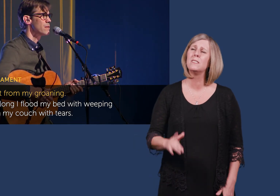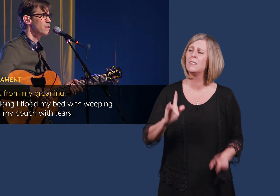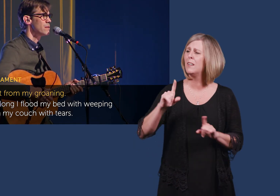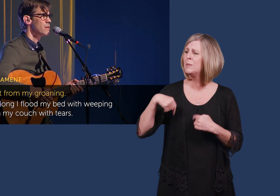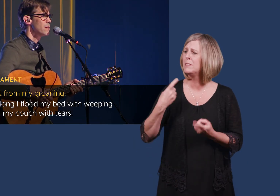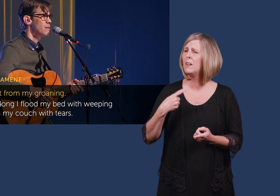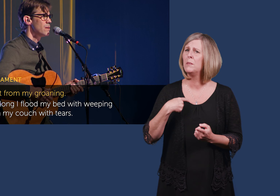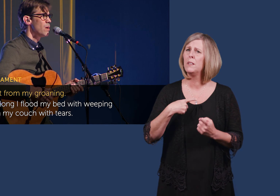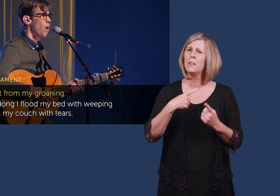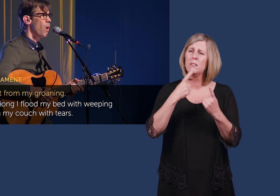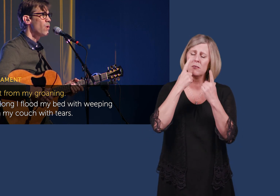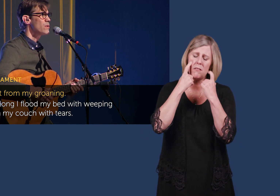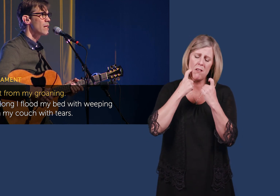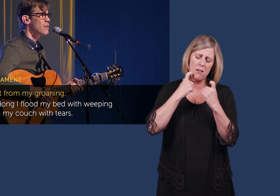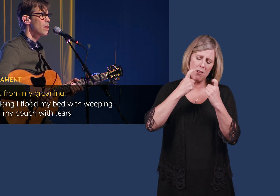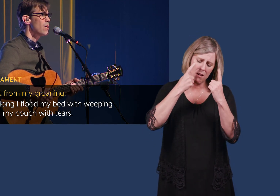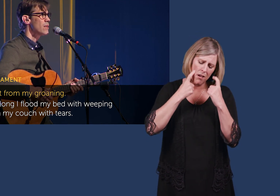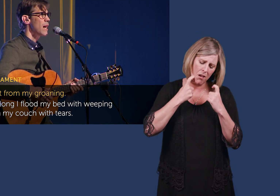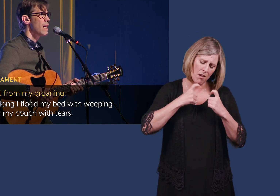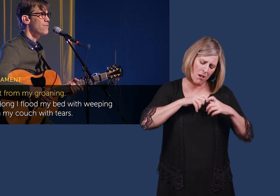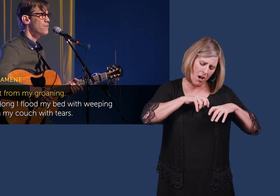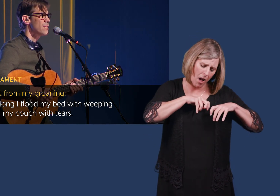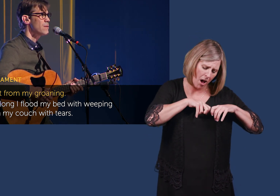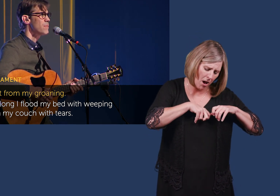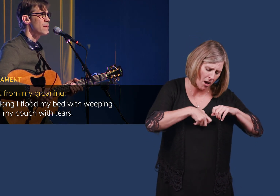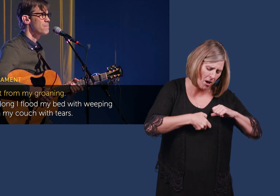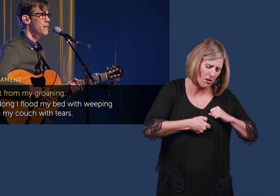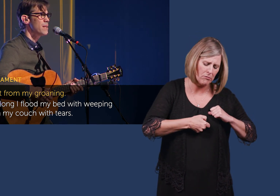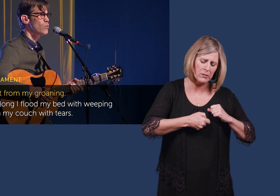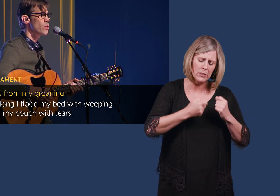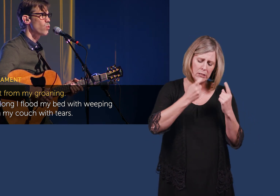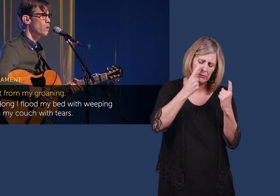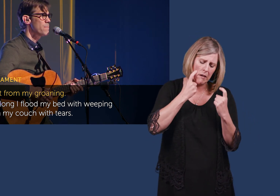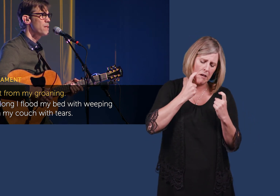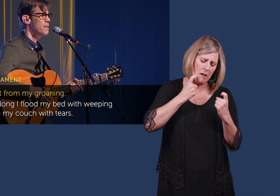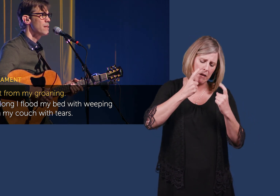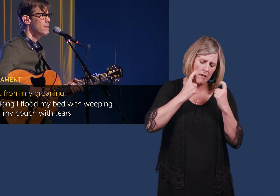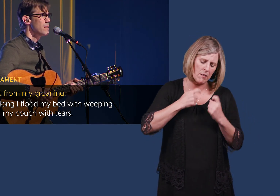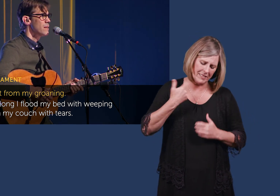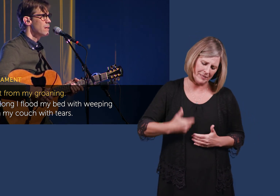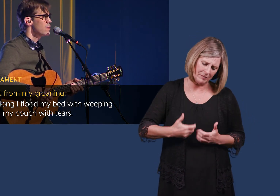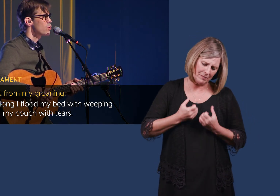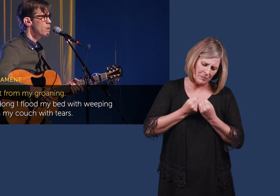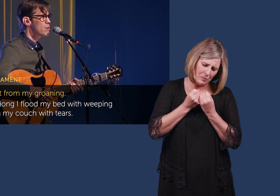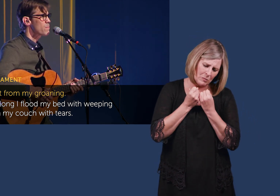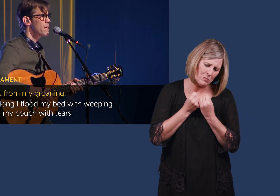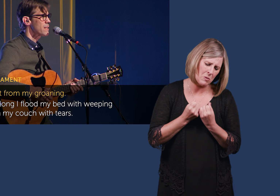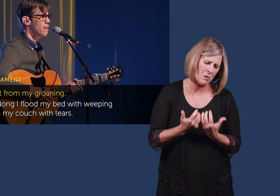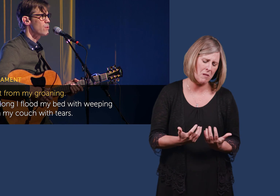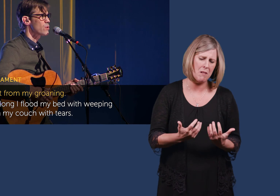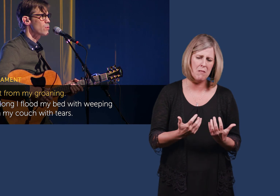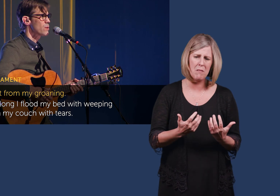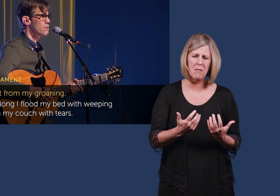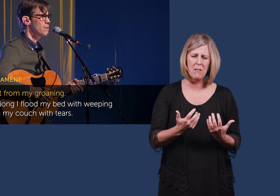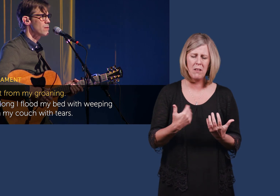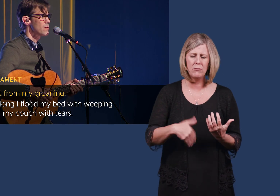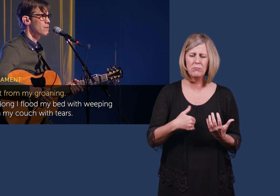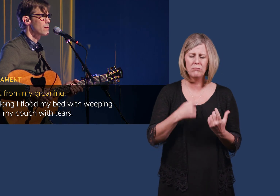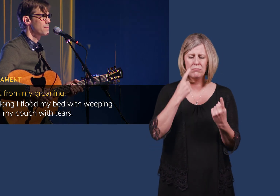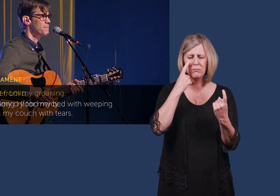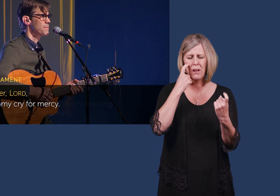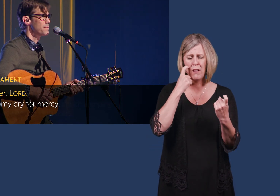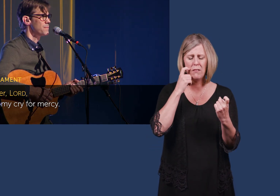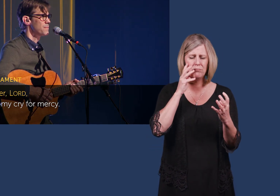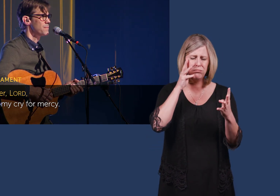groaning. All night long, I flood my bed with weeping and drench my couch with